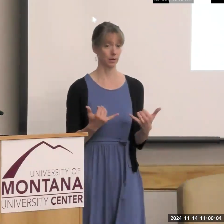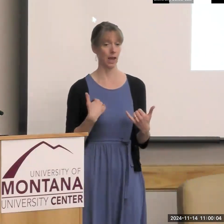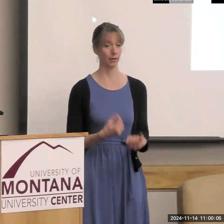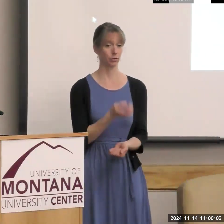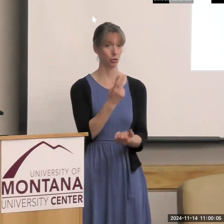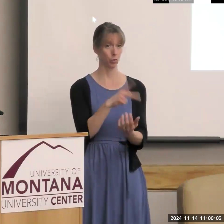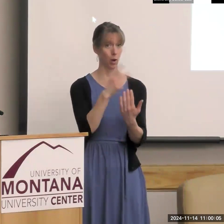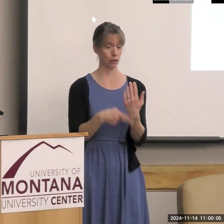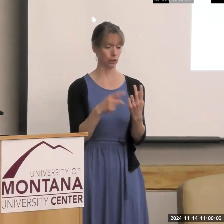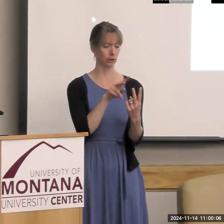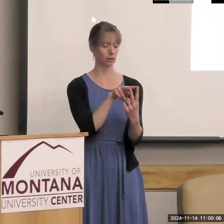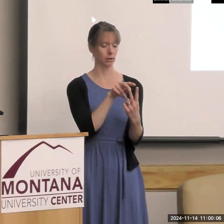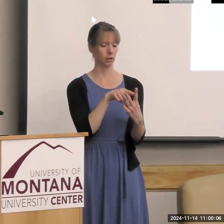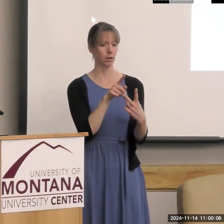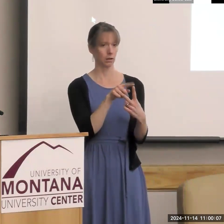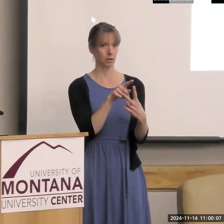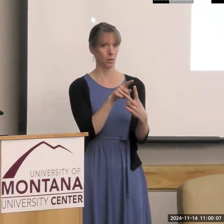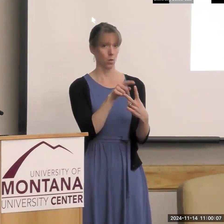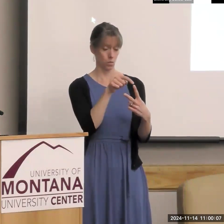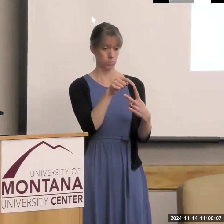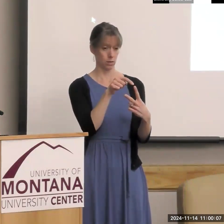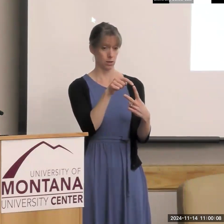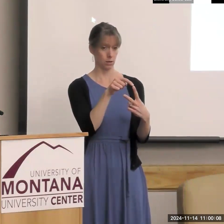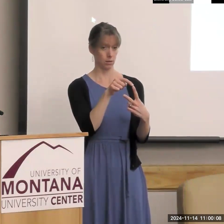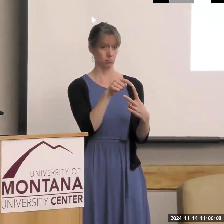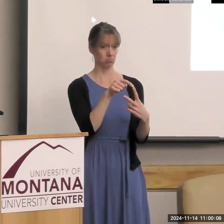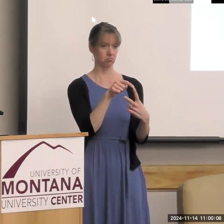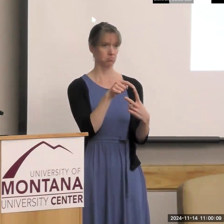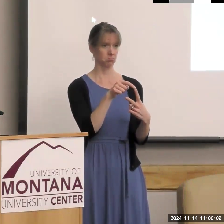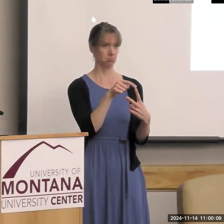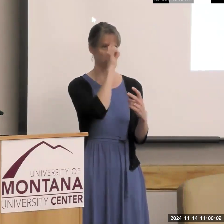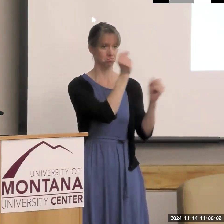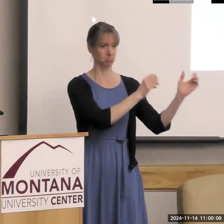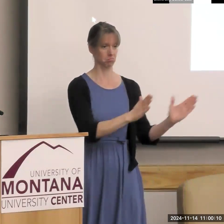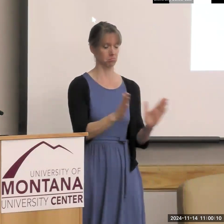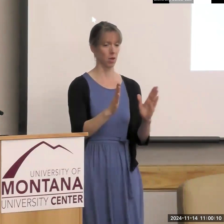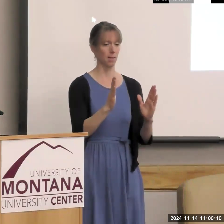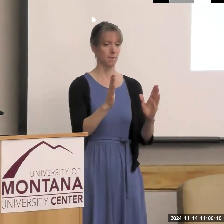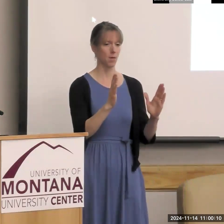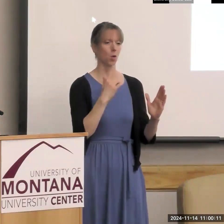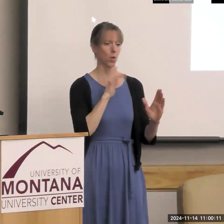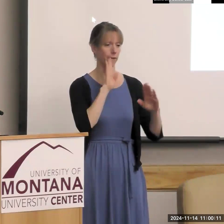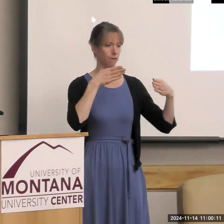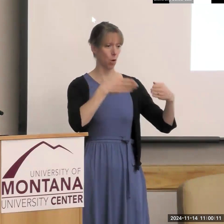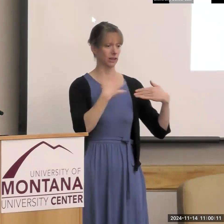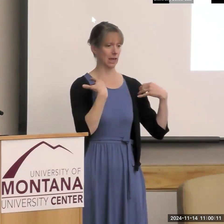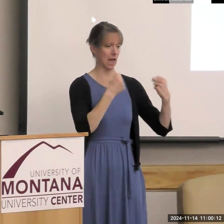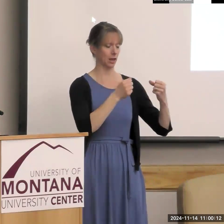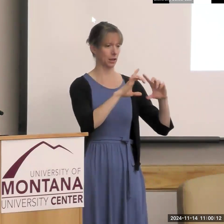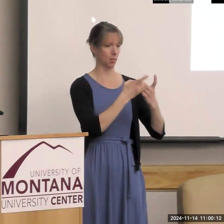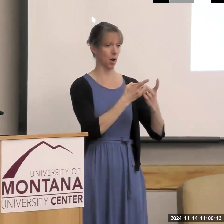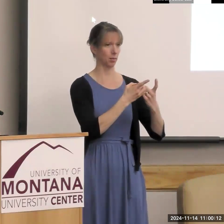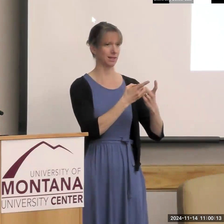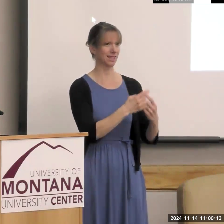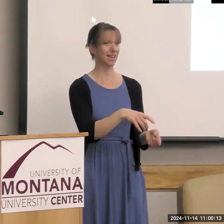is working with, and for a variety of strategic reasons, we're focused on health departments in the 6 states